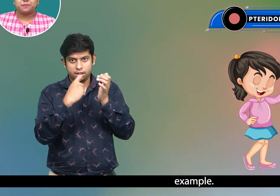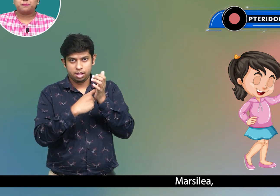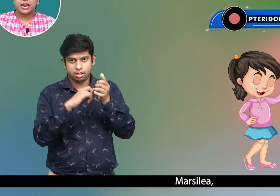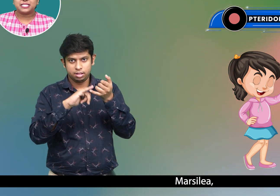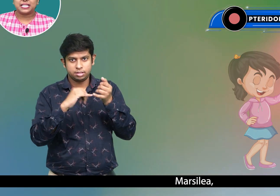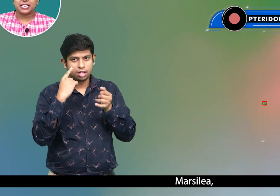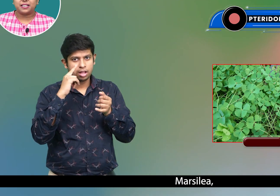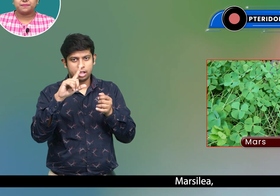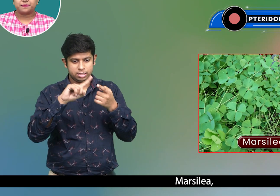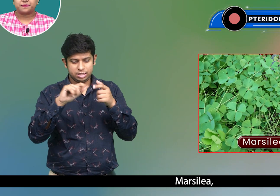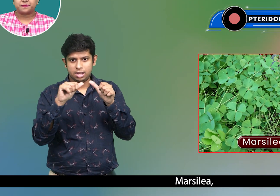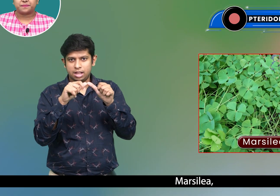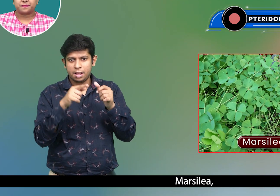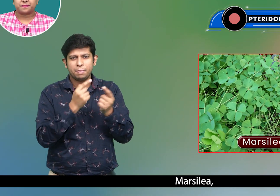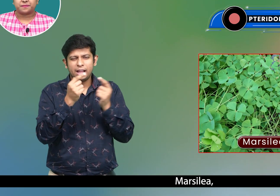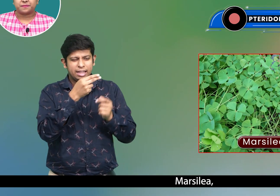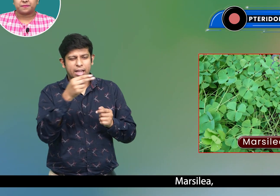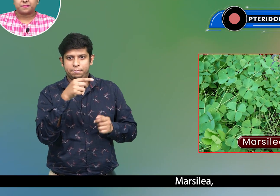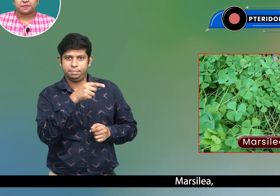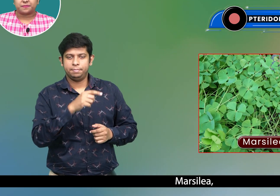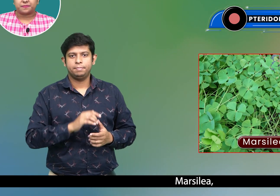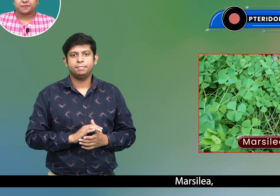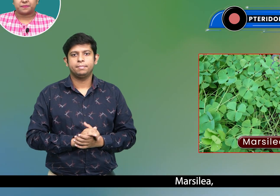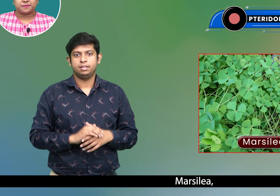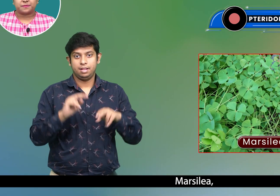Example, Marsilia,